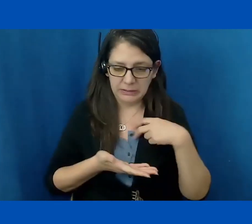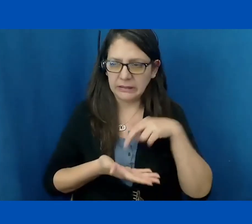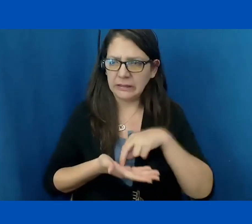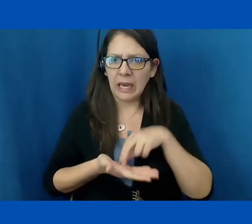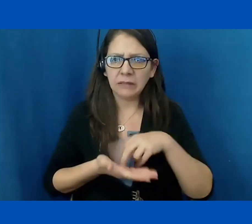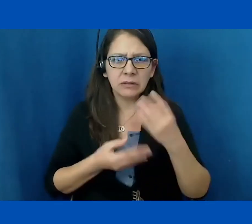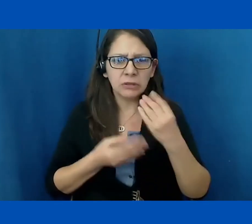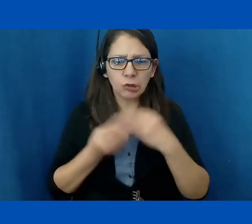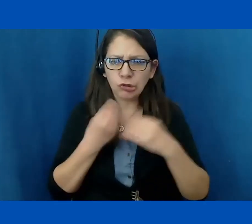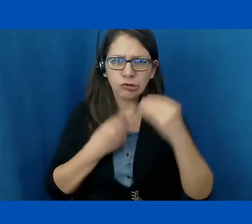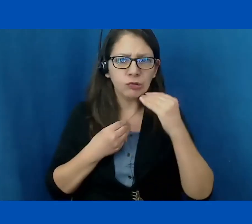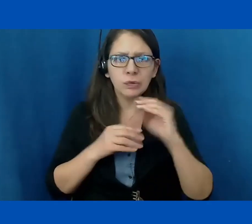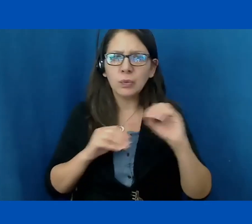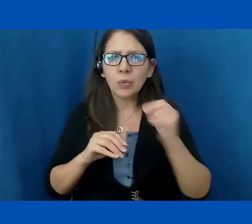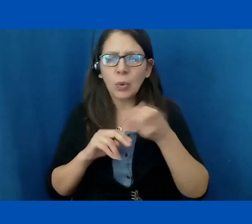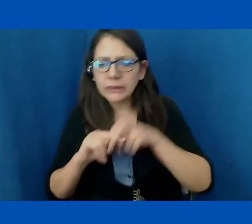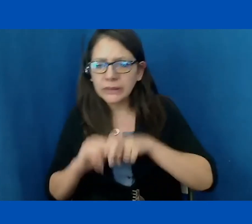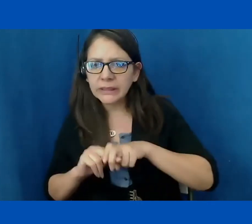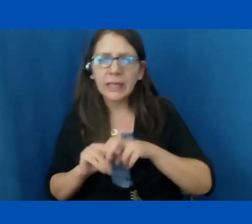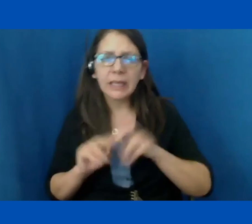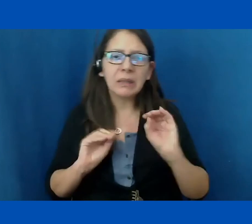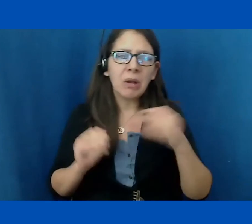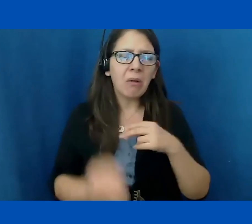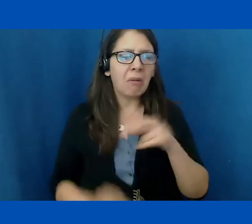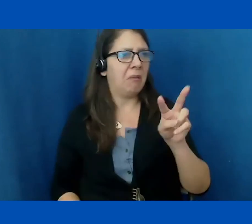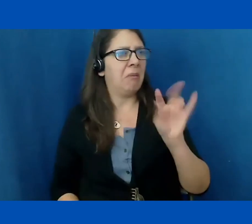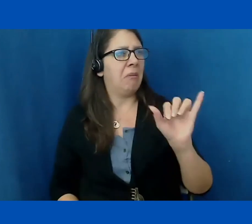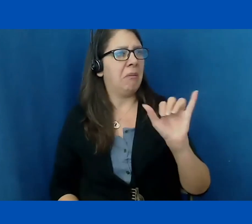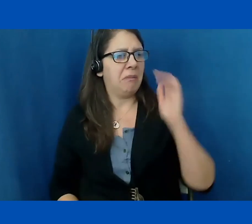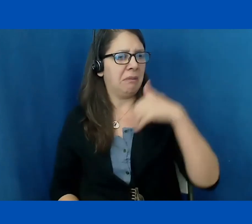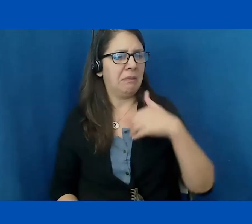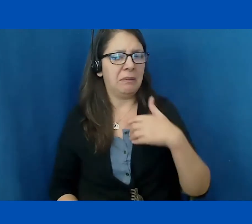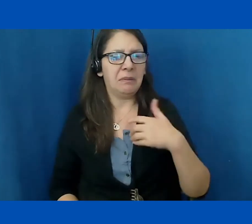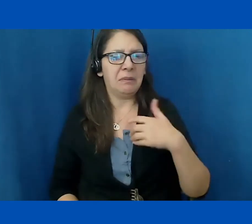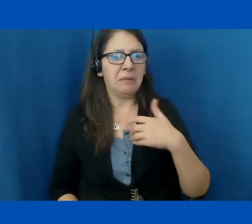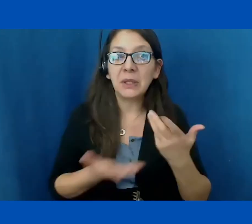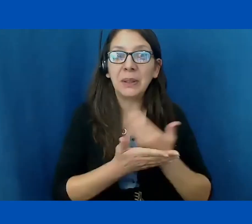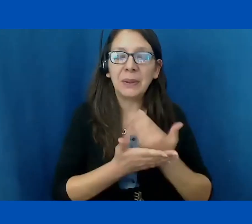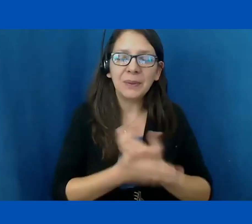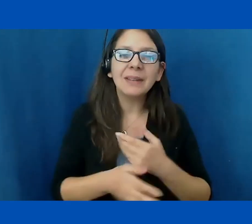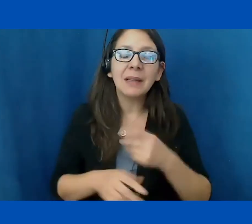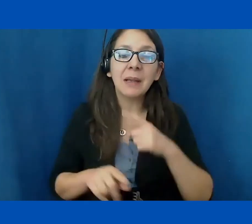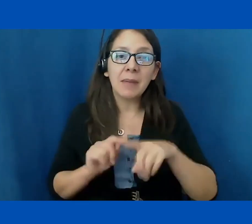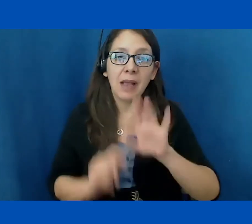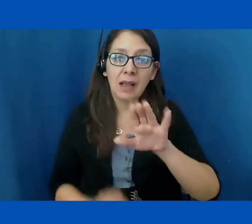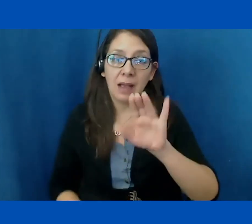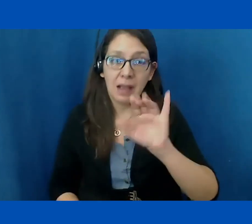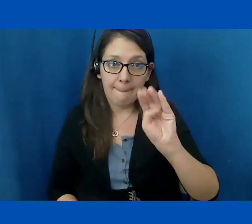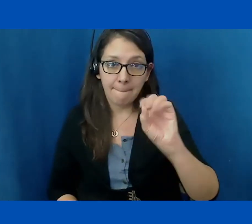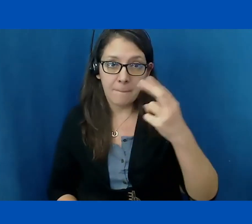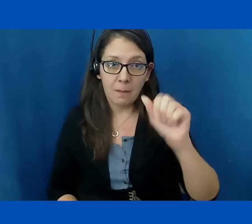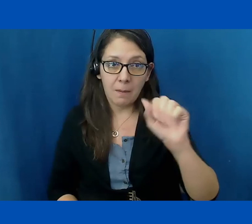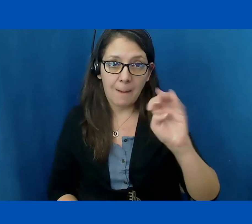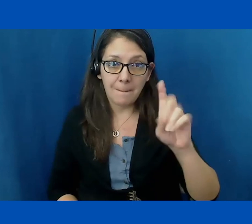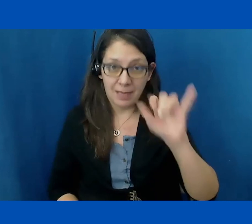So it's always new. But is that what kind of the questions that you were, answers you were hoping to get?